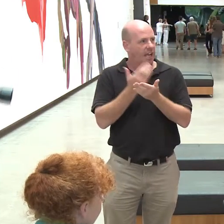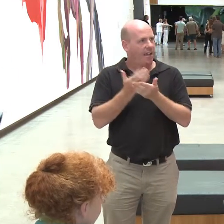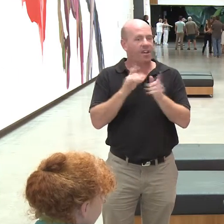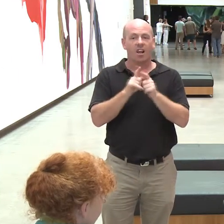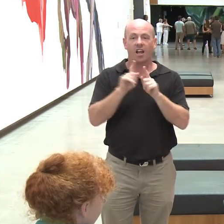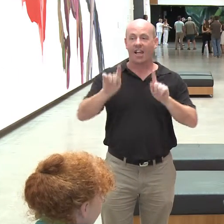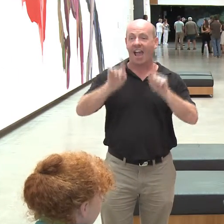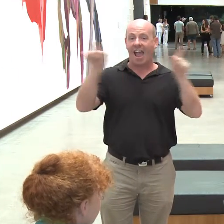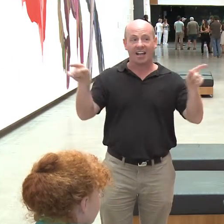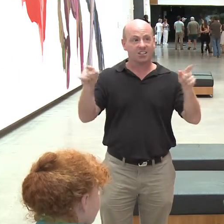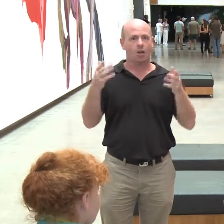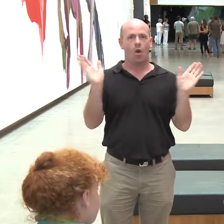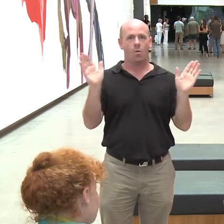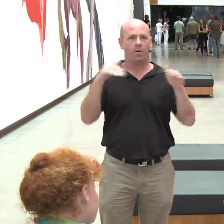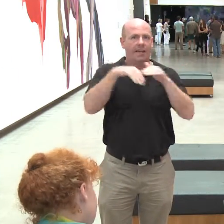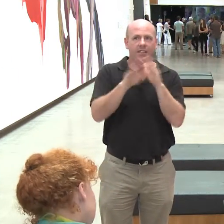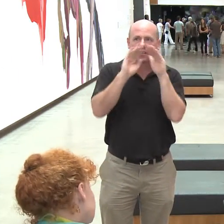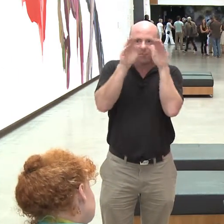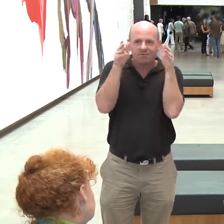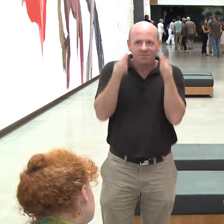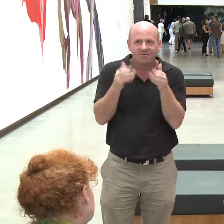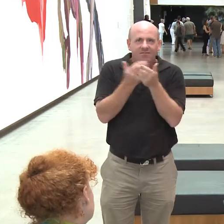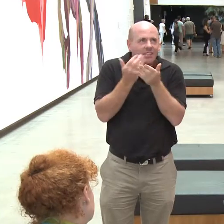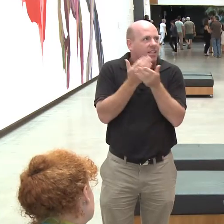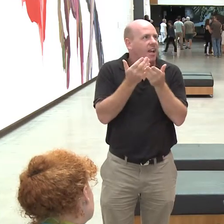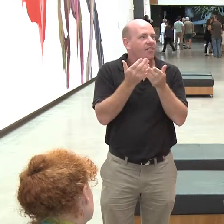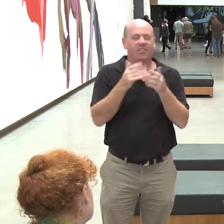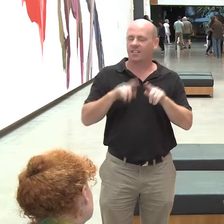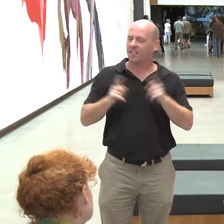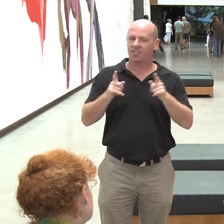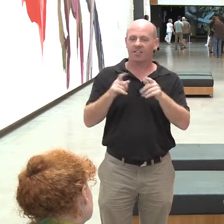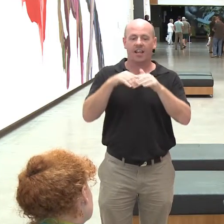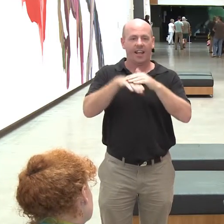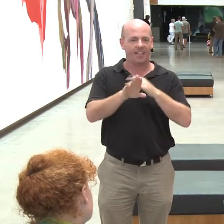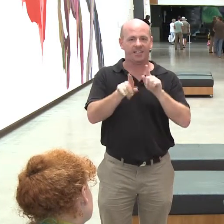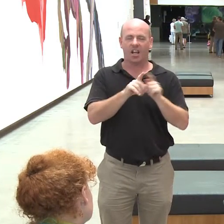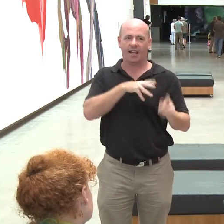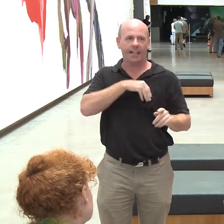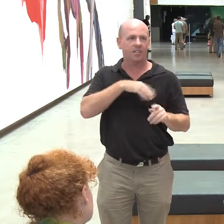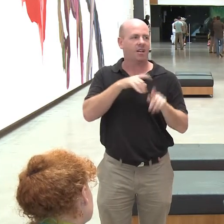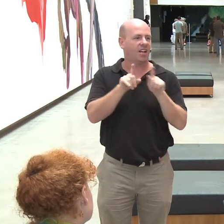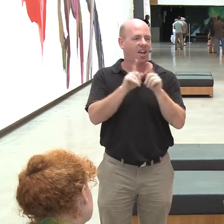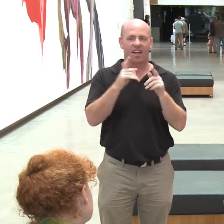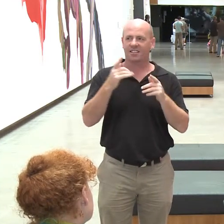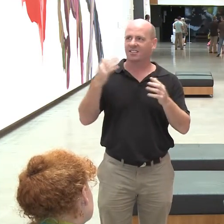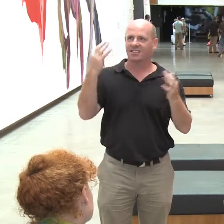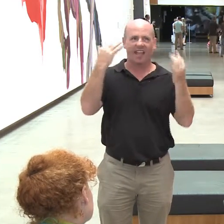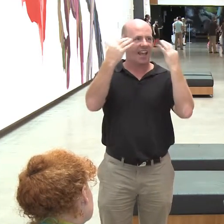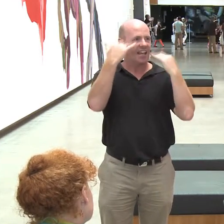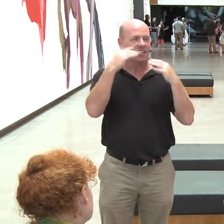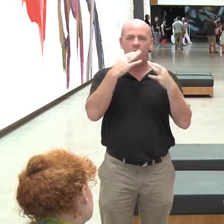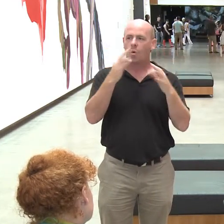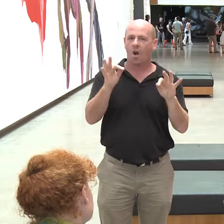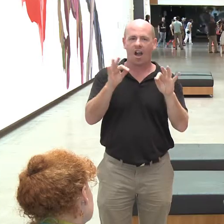between the outside and the inside, very different experiences. It's very intimate and sensory and quiet.